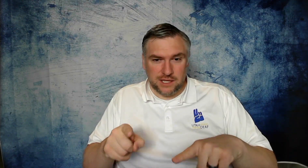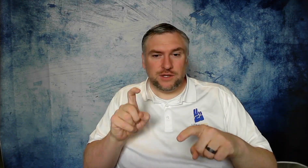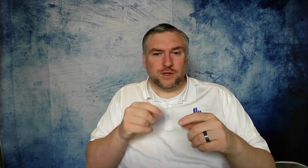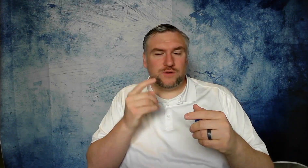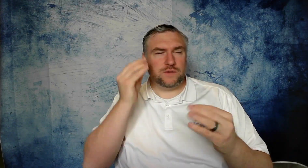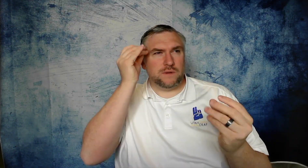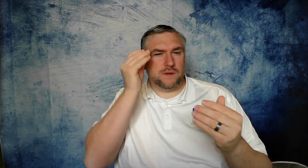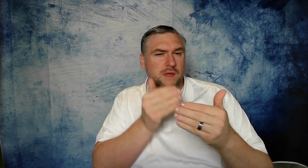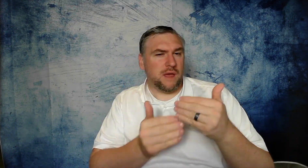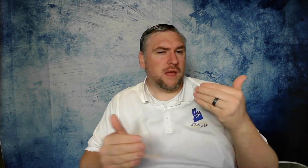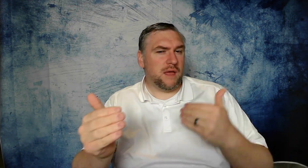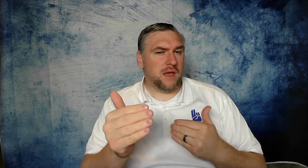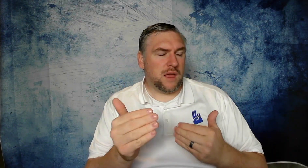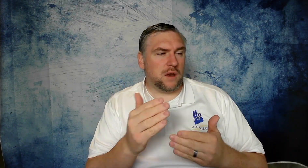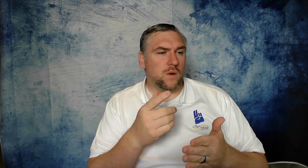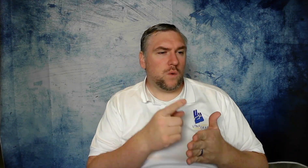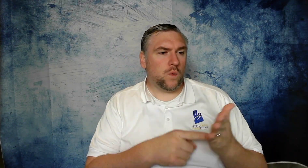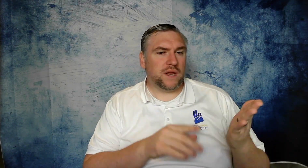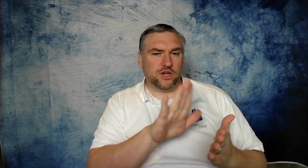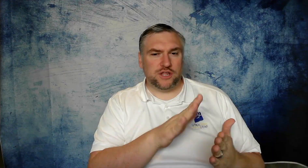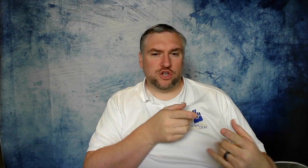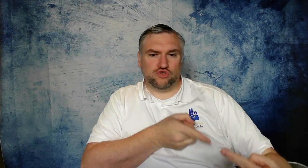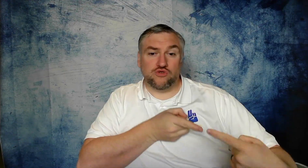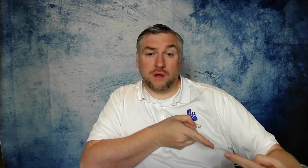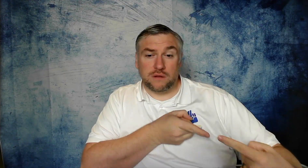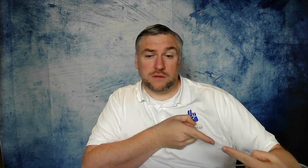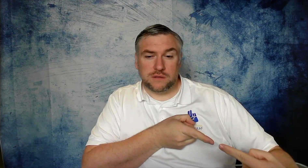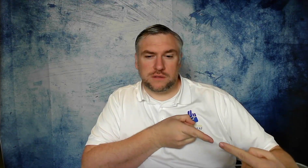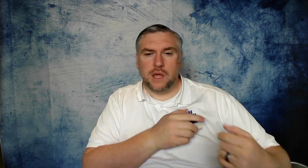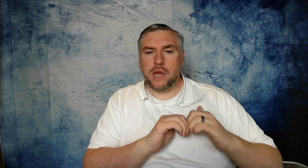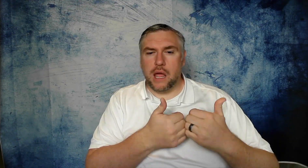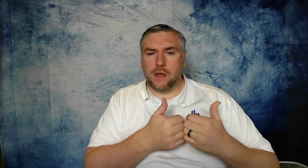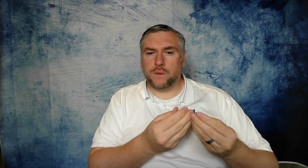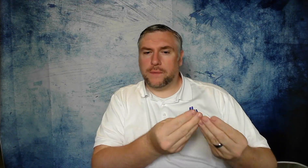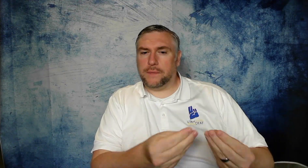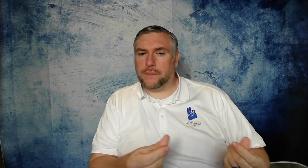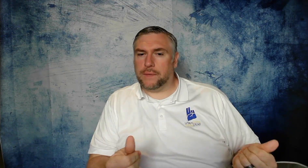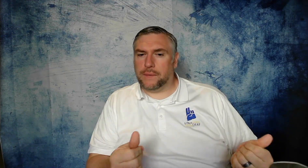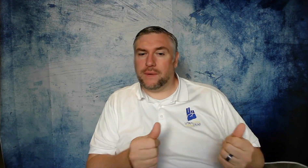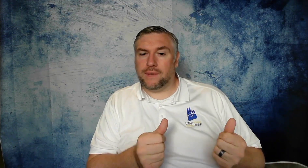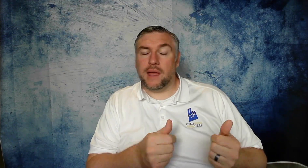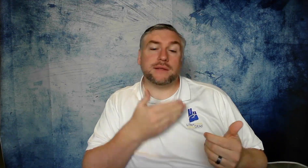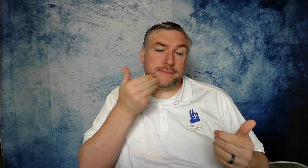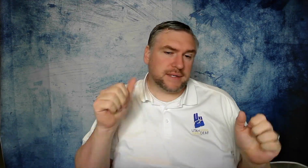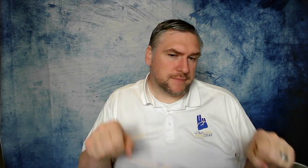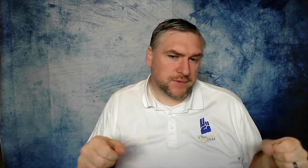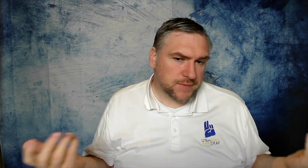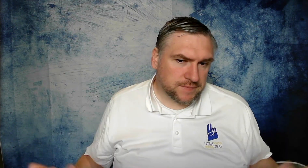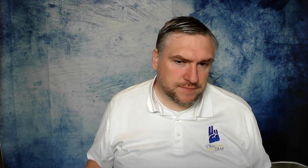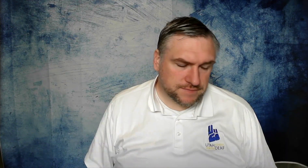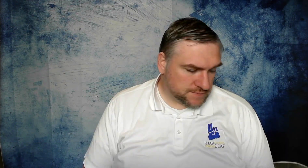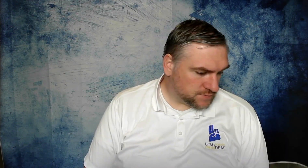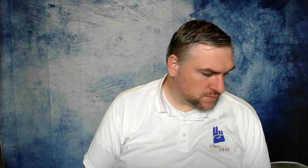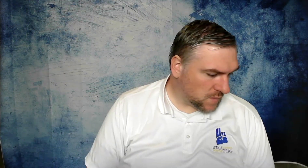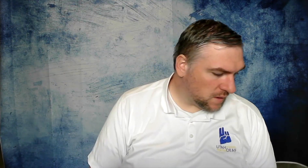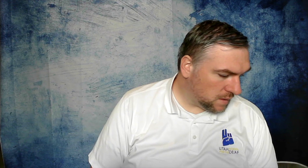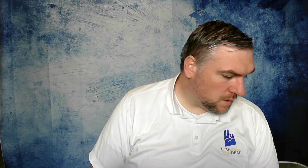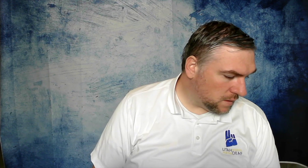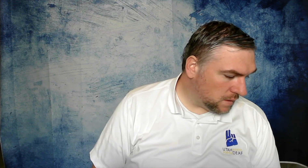change happens, think ahead of time, what are that student's struggles and what can we do to minimize or solve them as best as